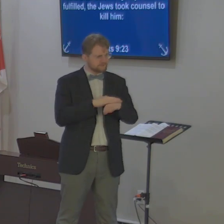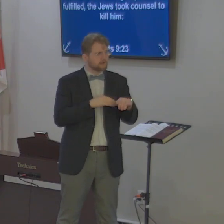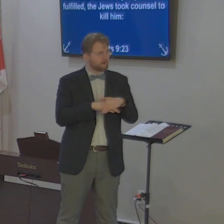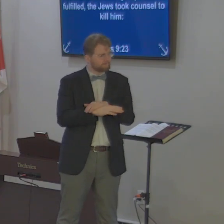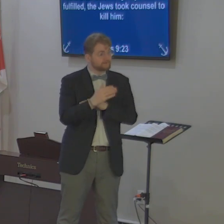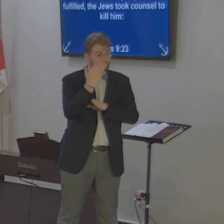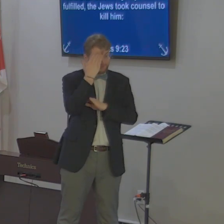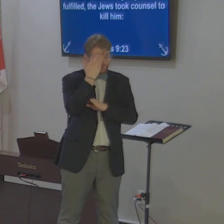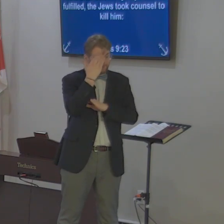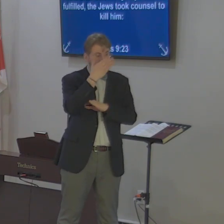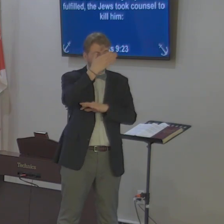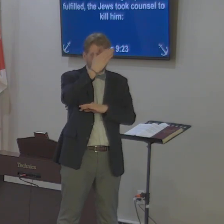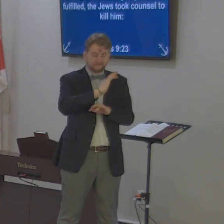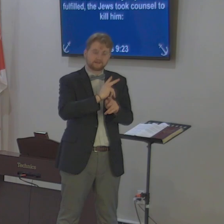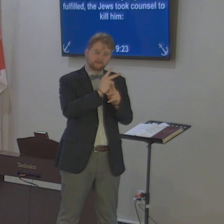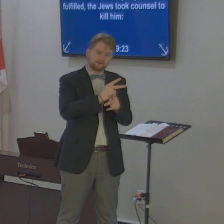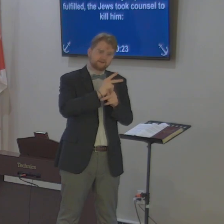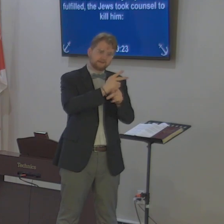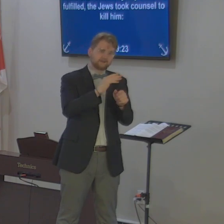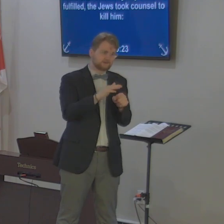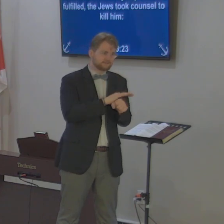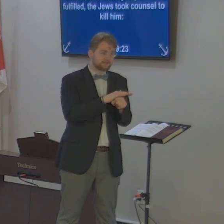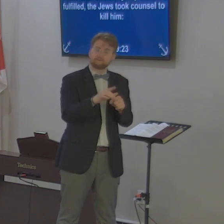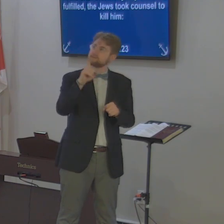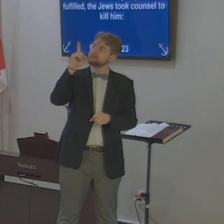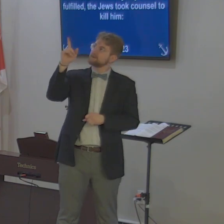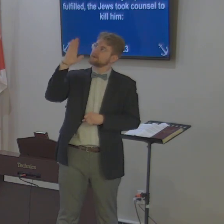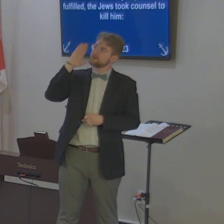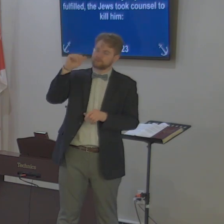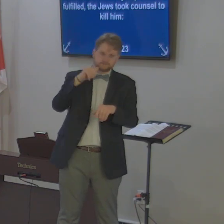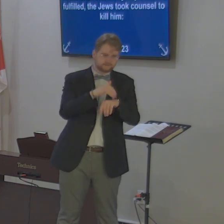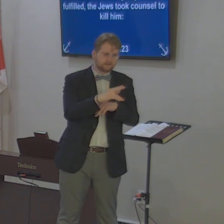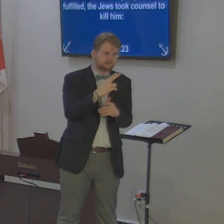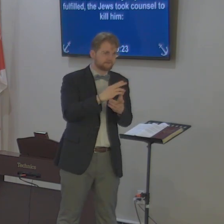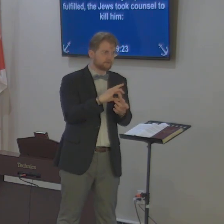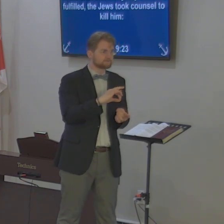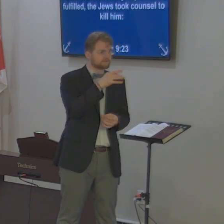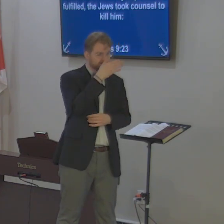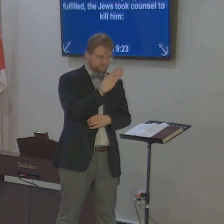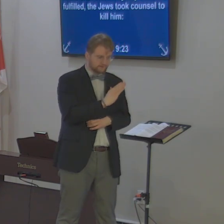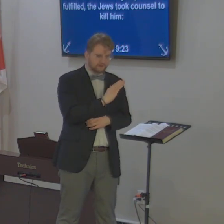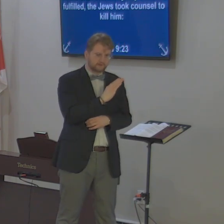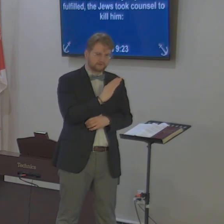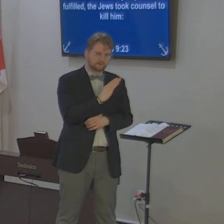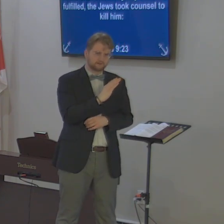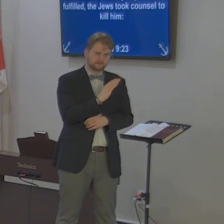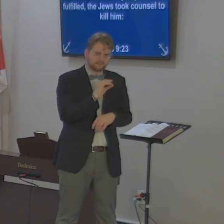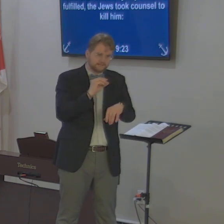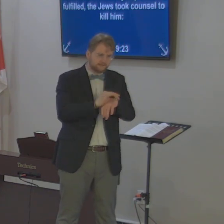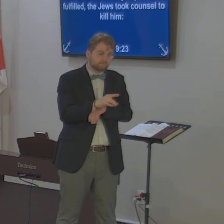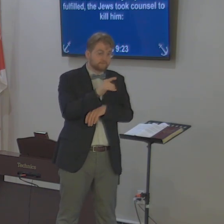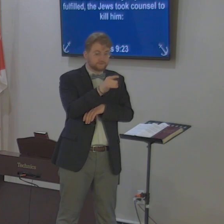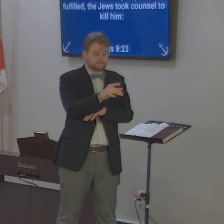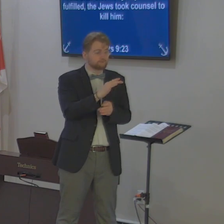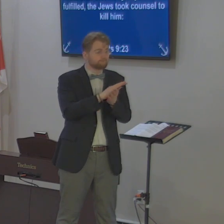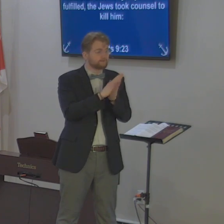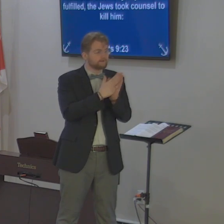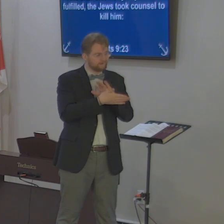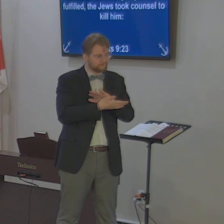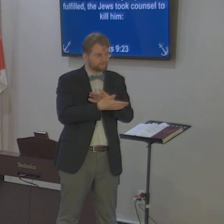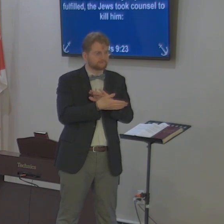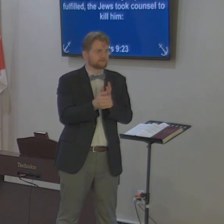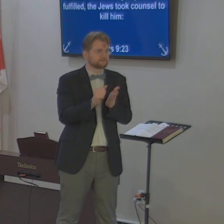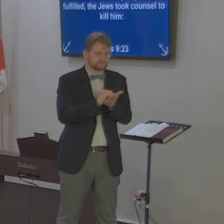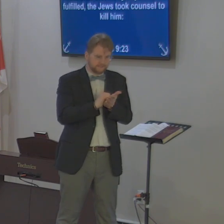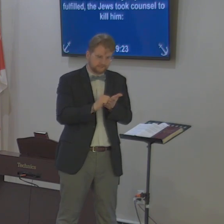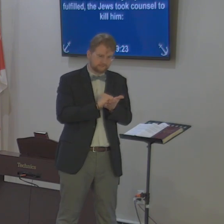God cares enough that he would send the Holy Spirit of God to drive you to become a saint,